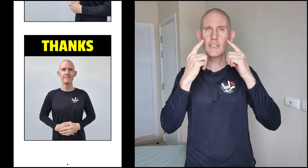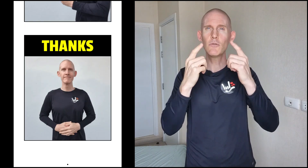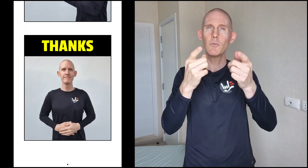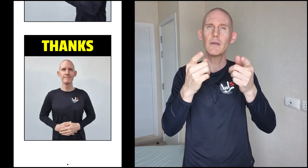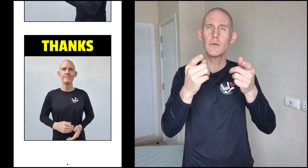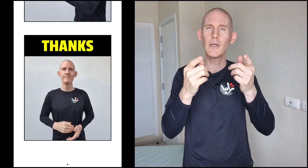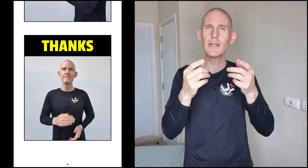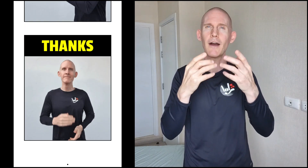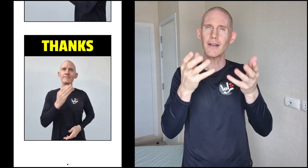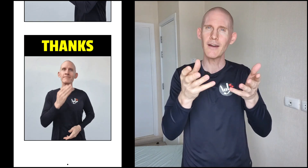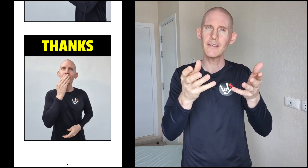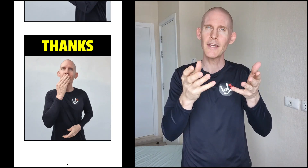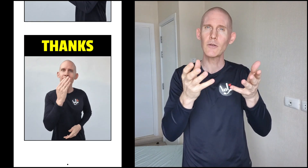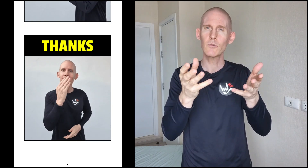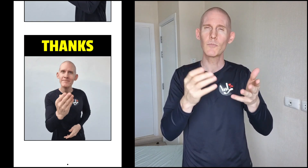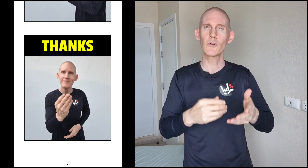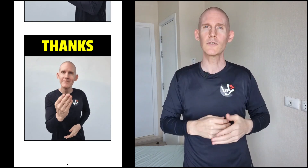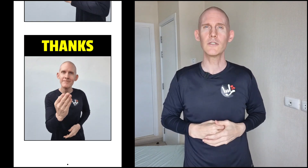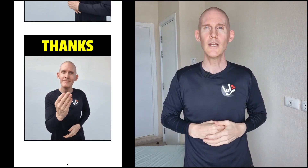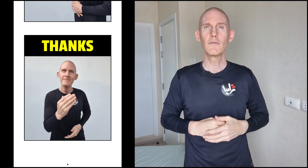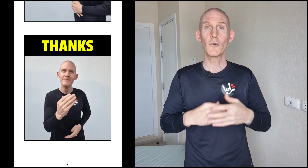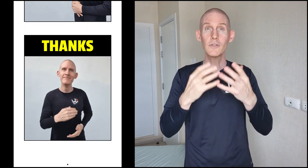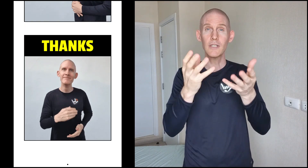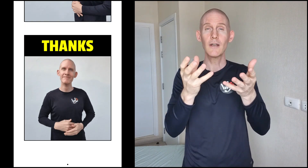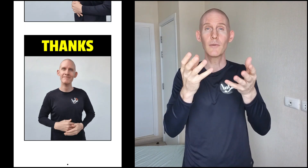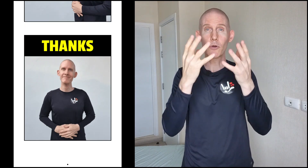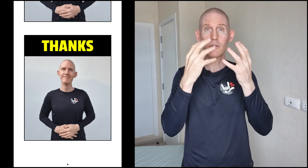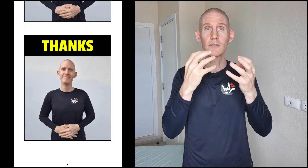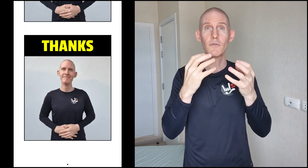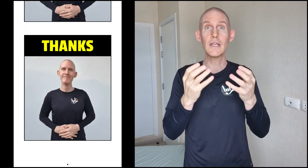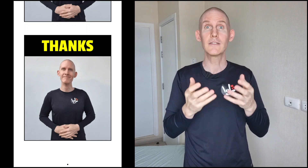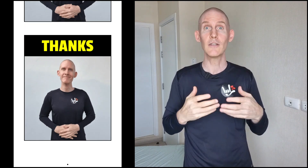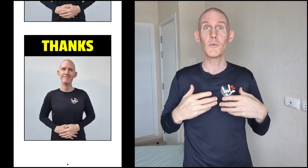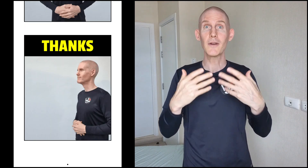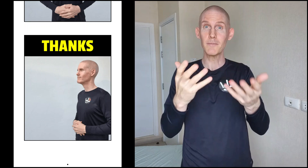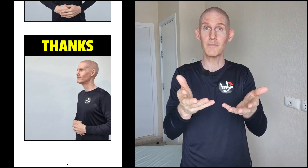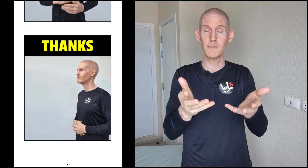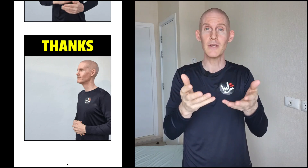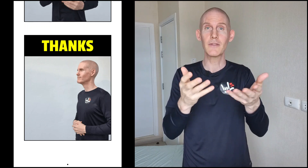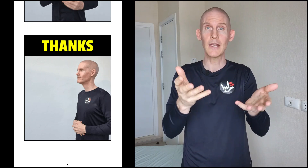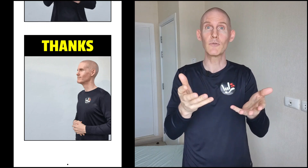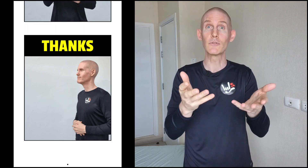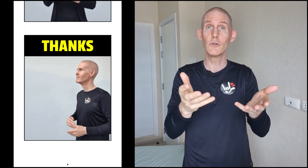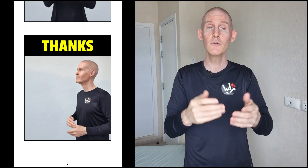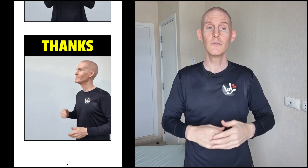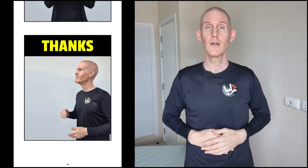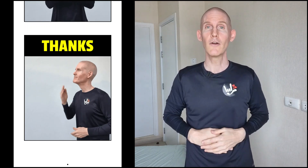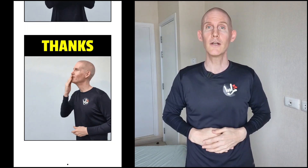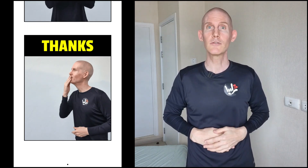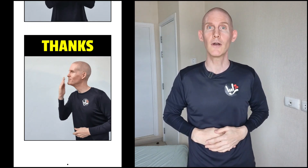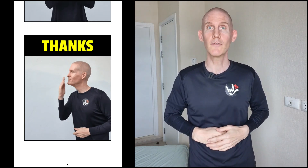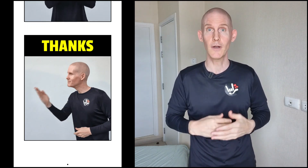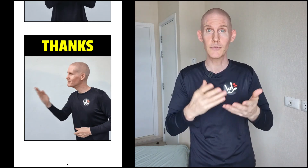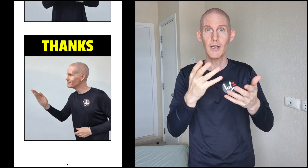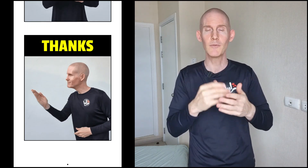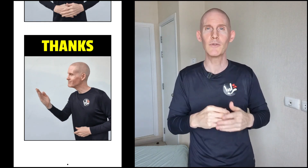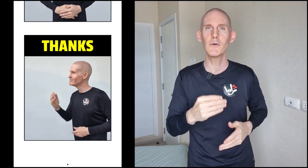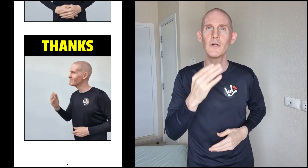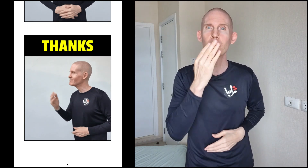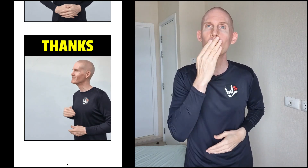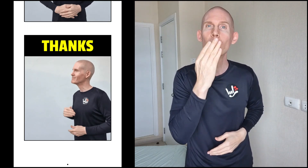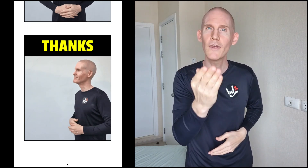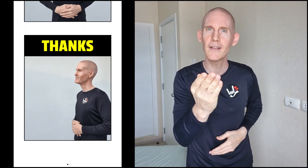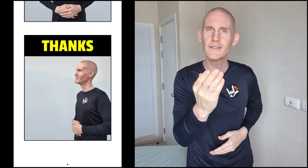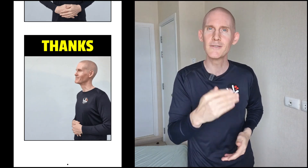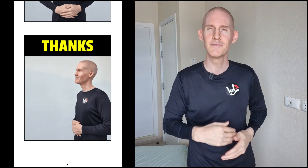The idea is you would be making eye contact with the person, focusing on the person's face that you want to be thankful to. All right, so if I'm signing with you,